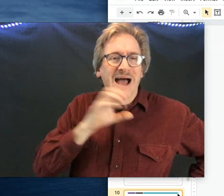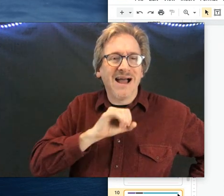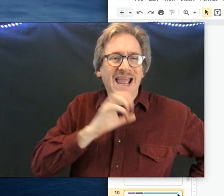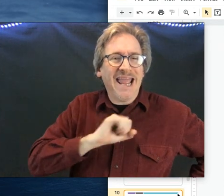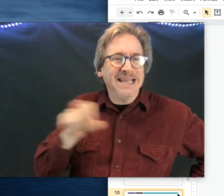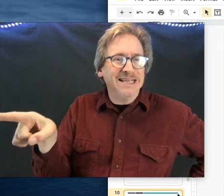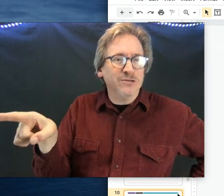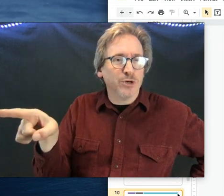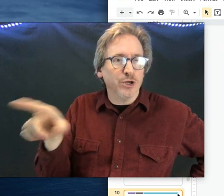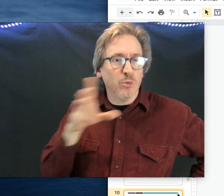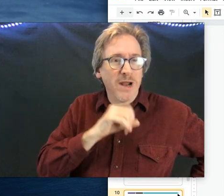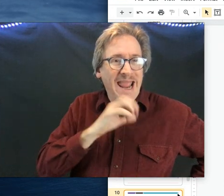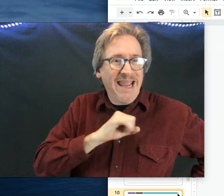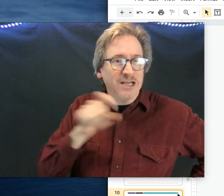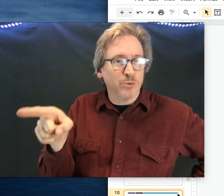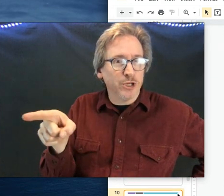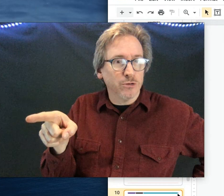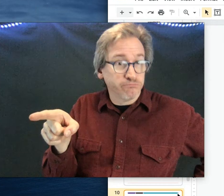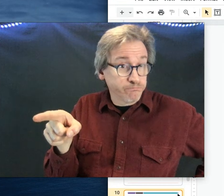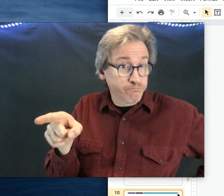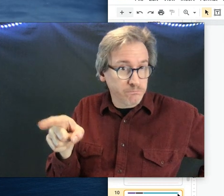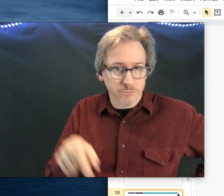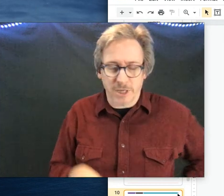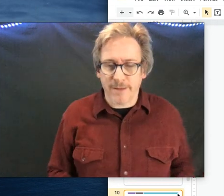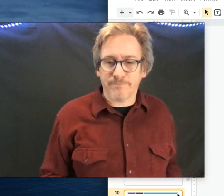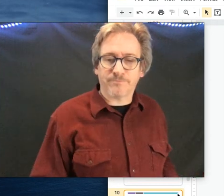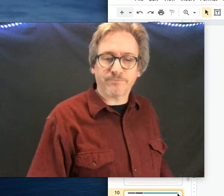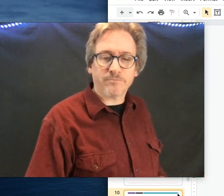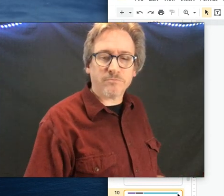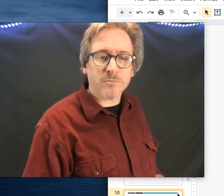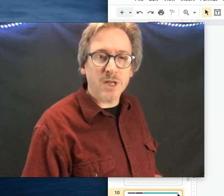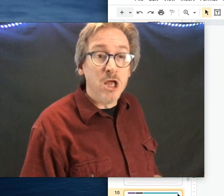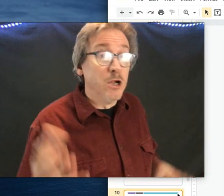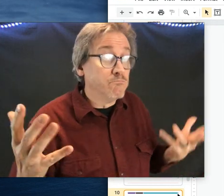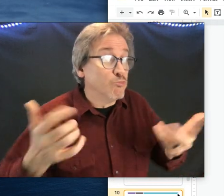Old age were you? What age were you? Okay.